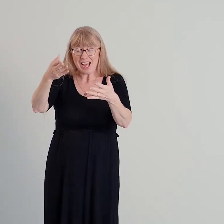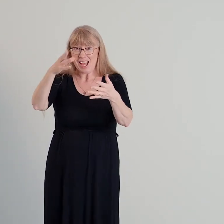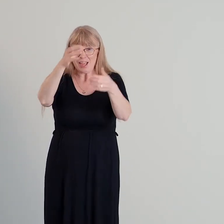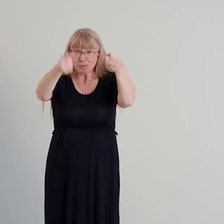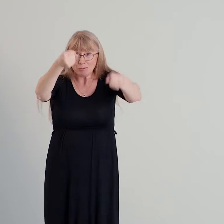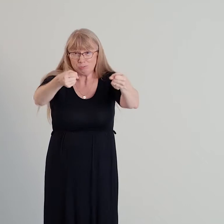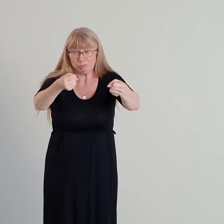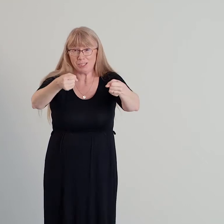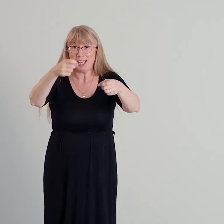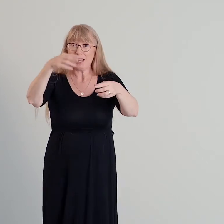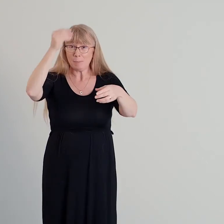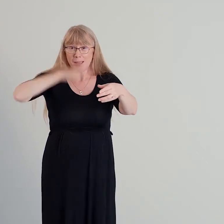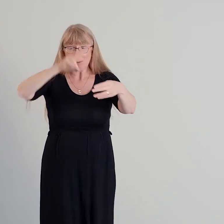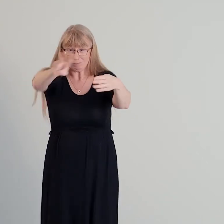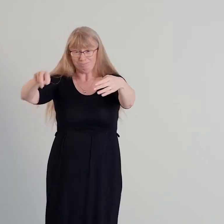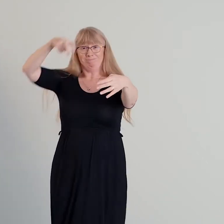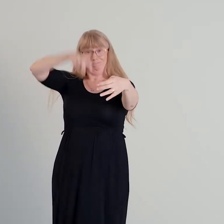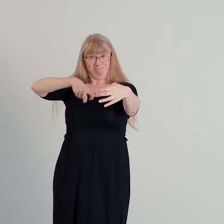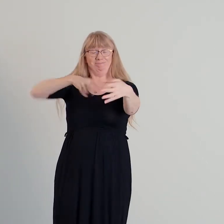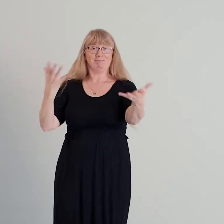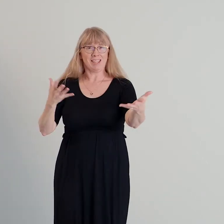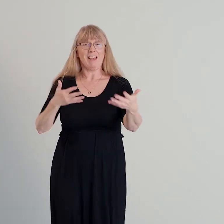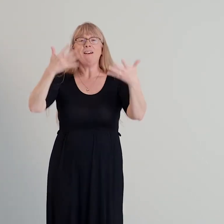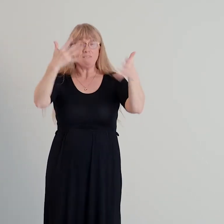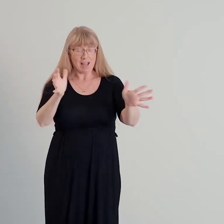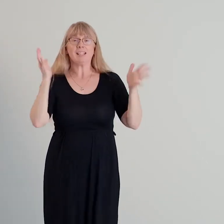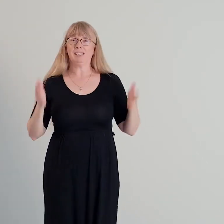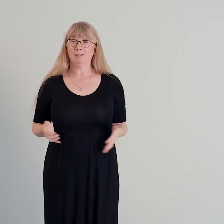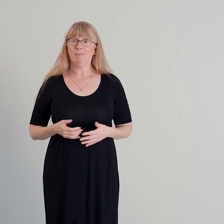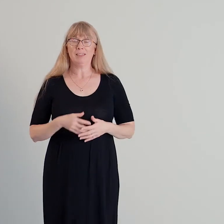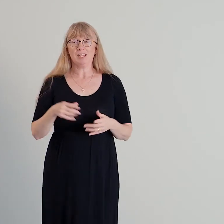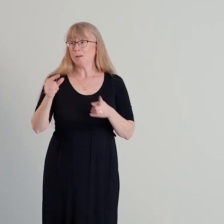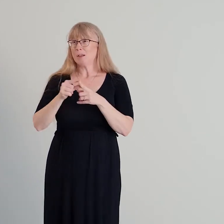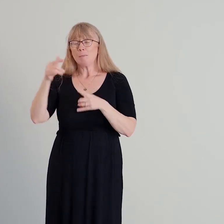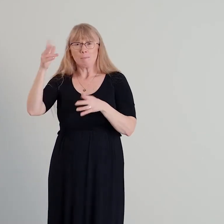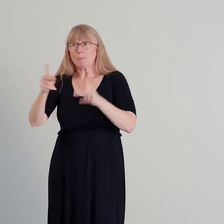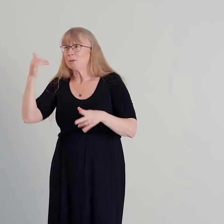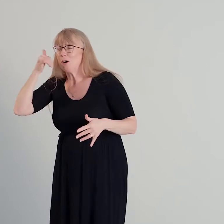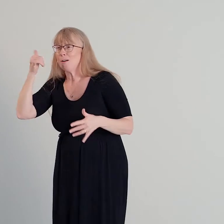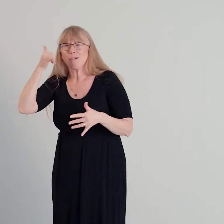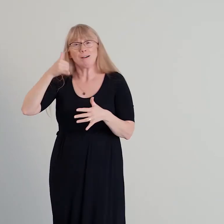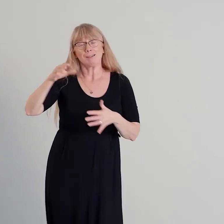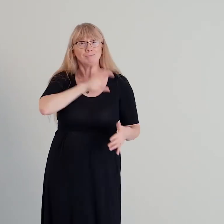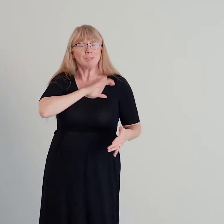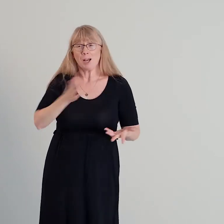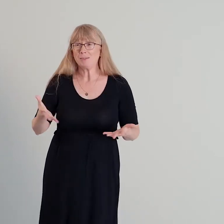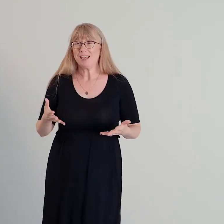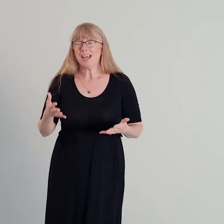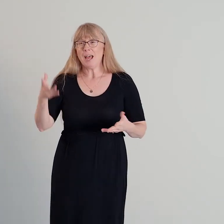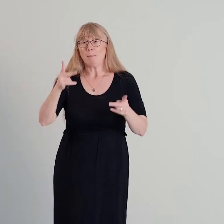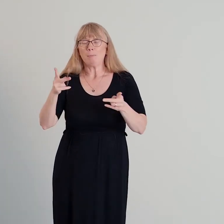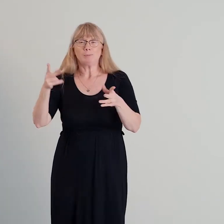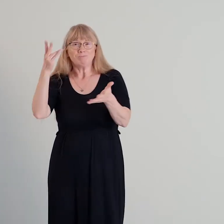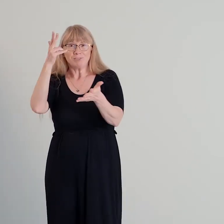sitting behind the steering wheel. And so finally, the word got out and they located the car and they pulled